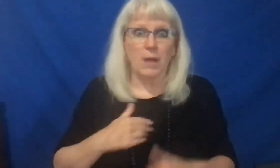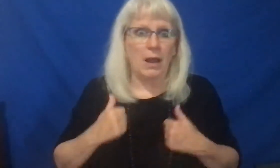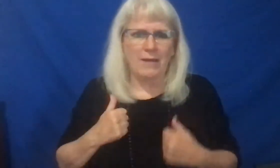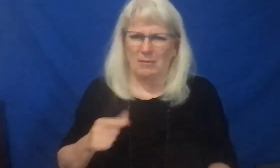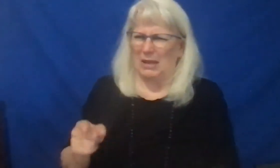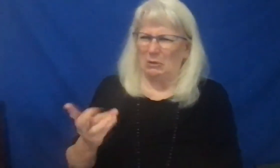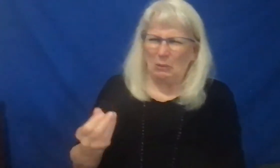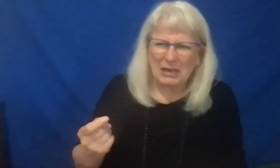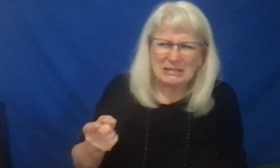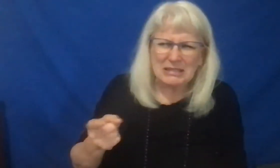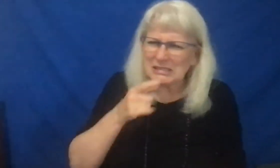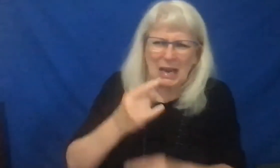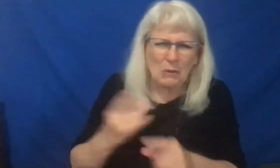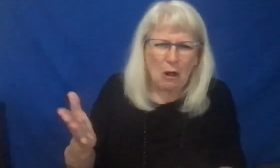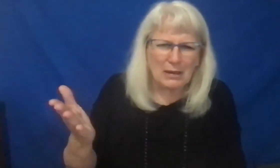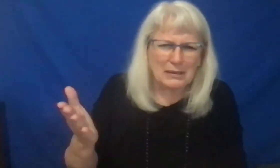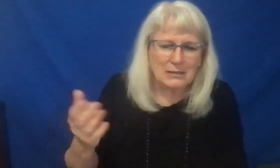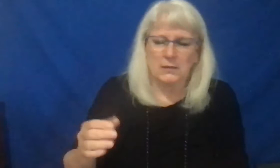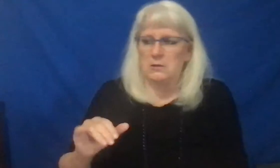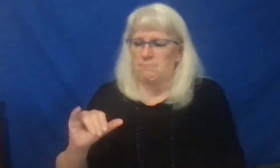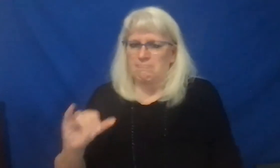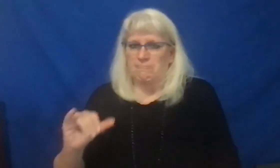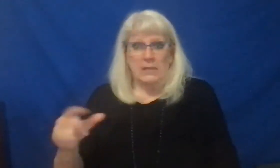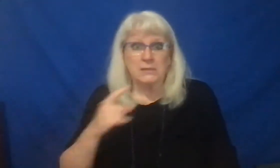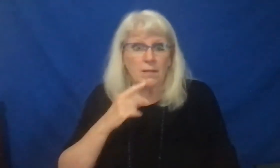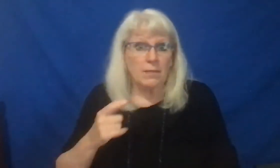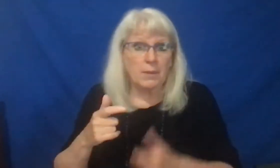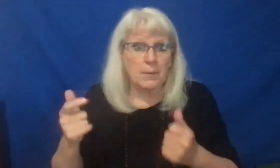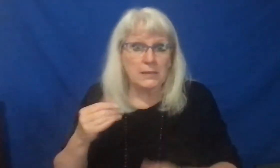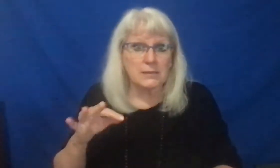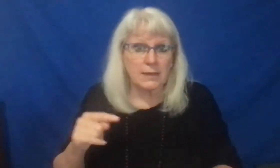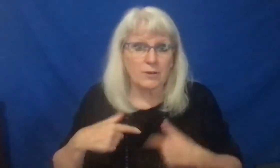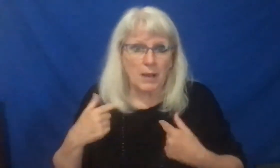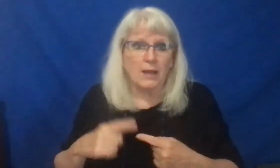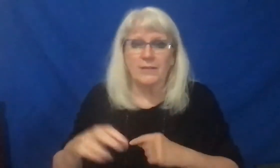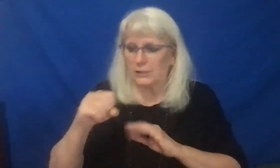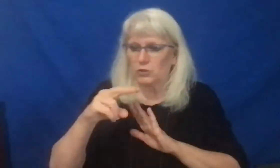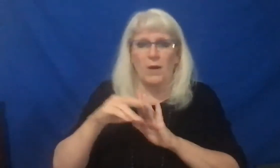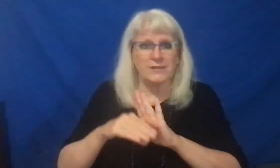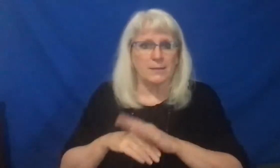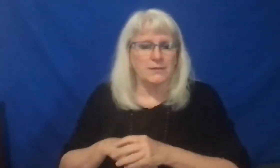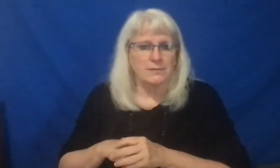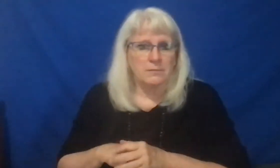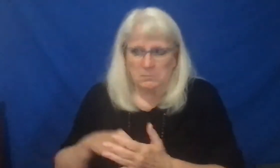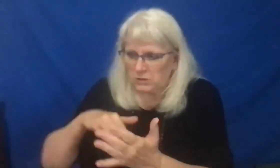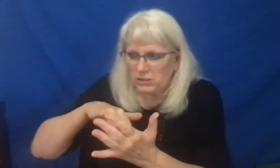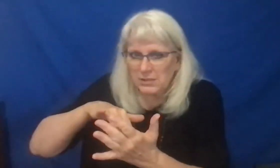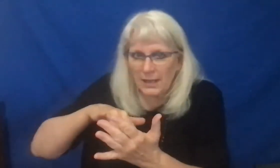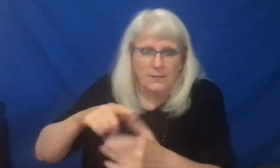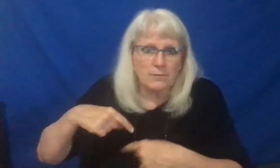And he said, the biggest gift in my life has been the 12 steps, and that he had been studying them since 1980, and they